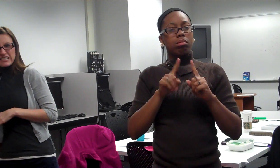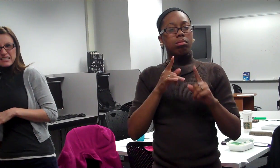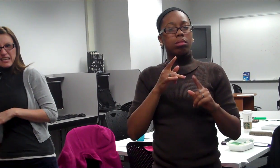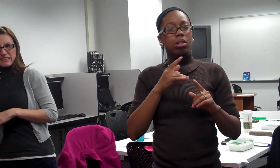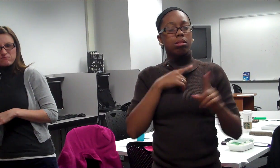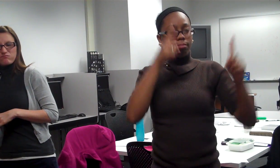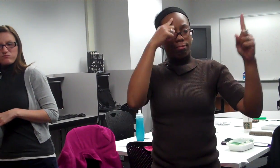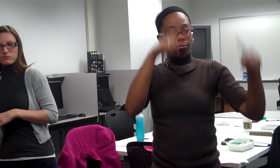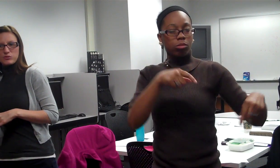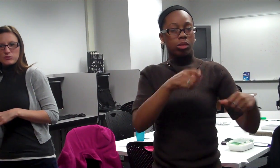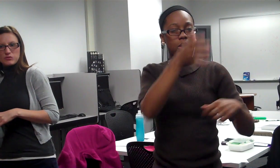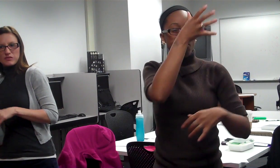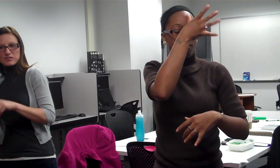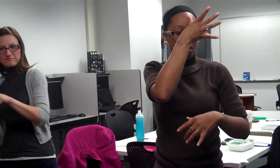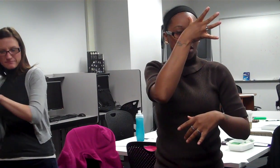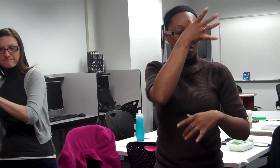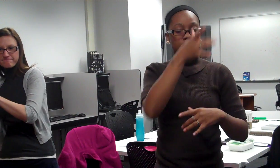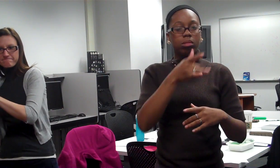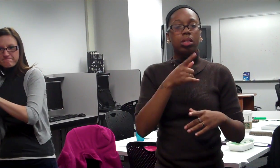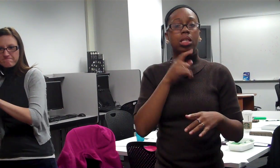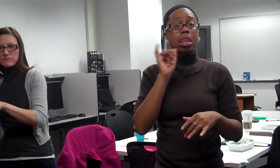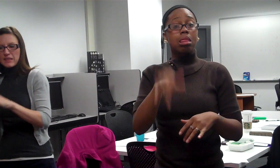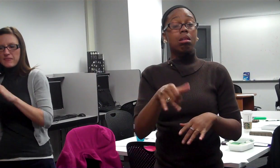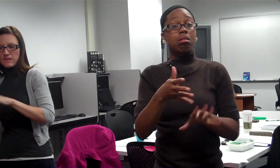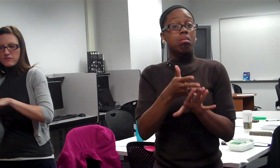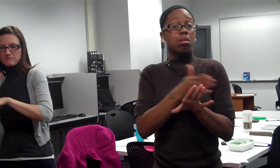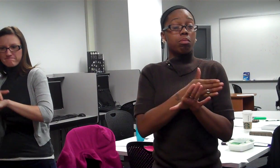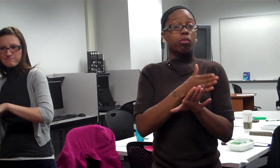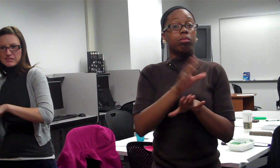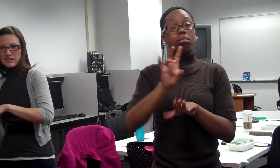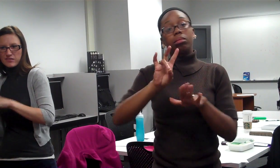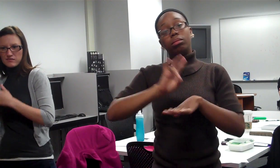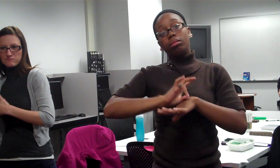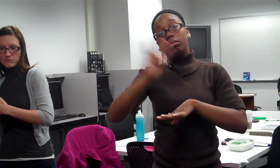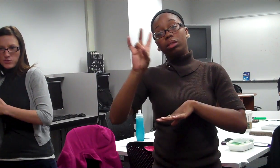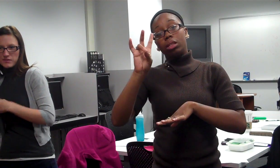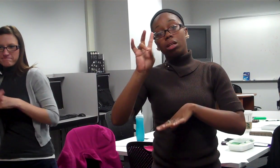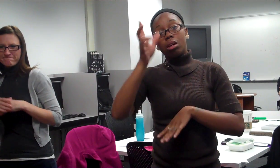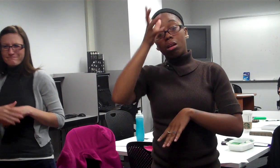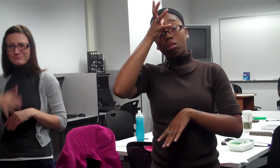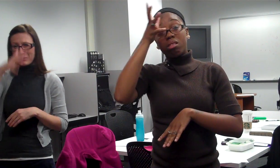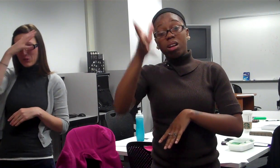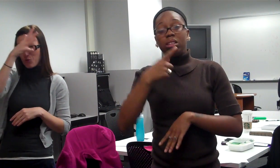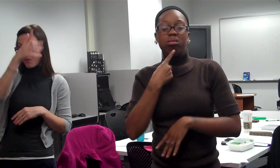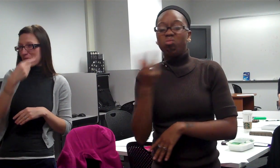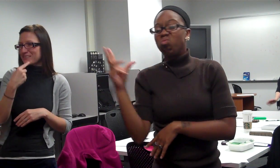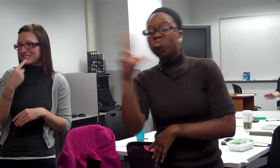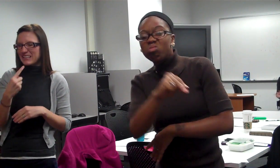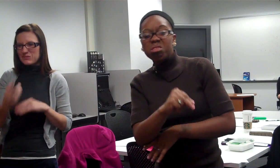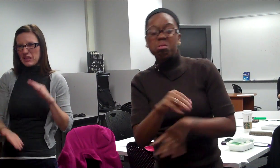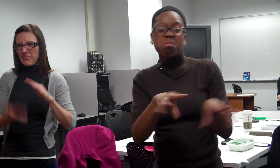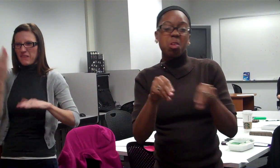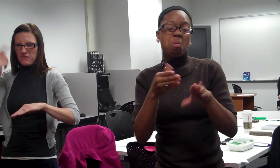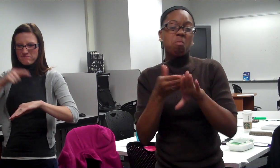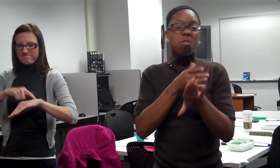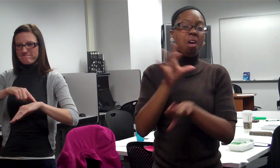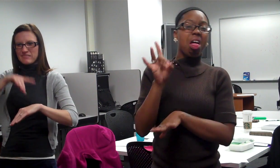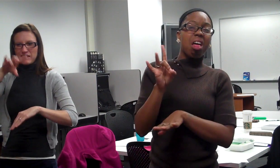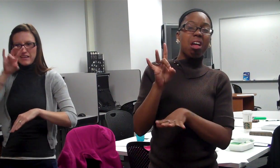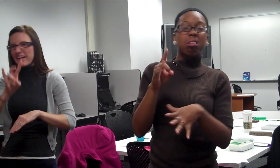house no later than 7. And my grandpa was saying, no, you don't need to leave till 8, it'll be fine, there won't be traffic, blah, blah, blah, blah, blah.